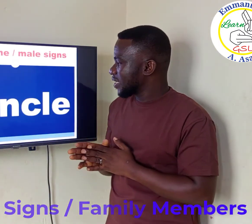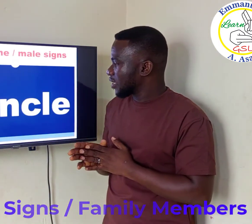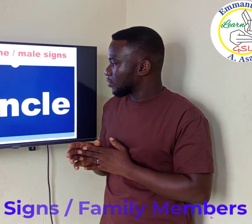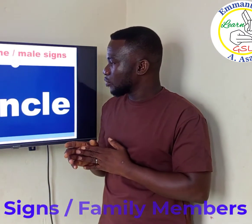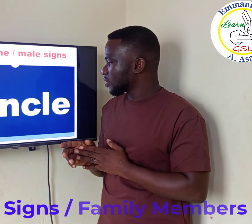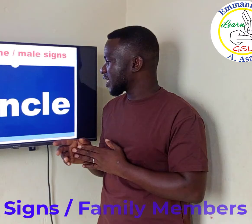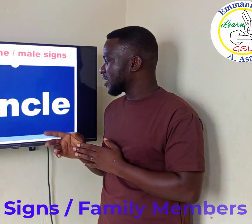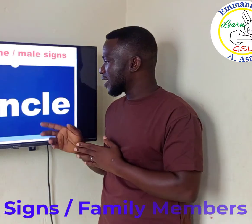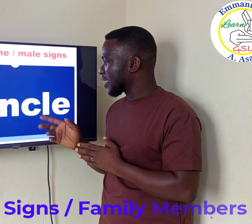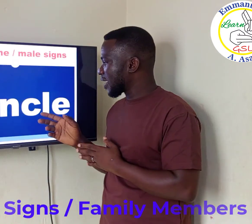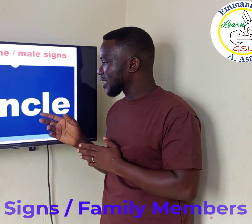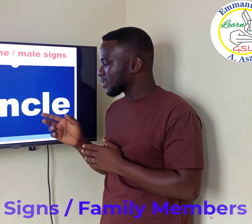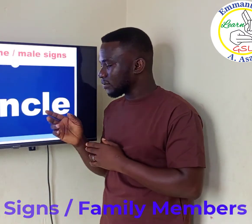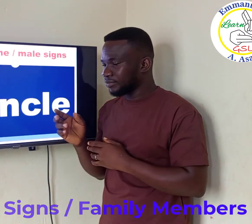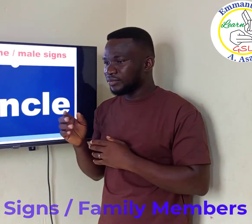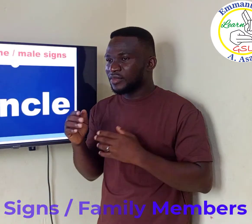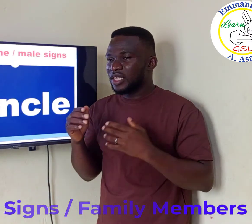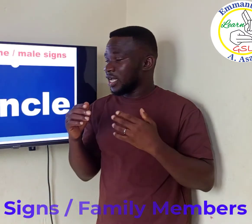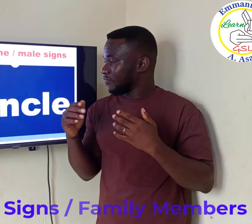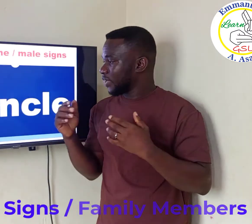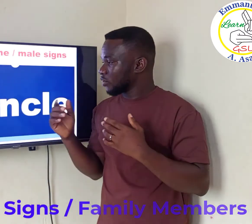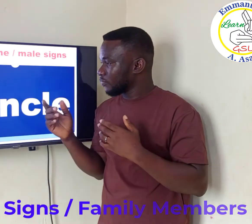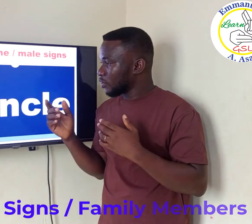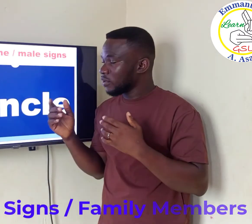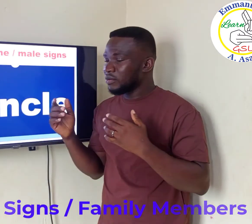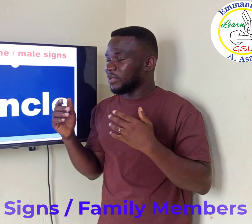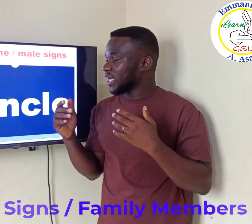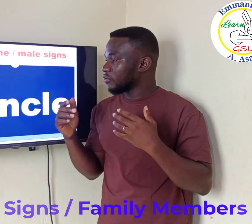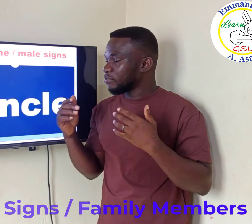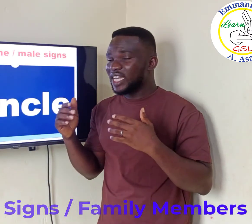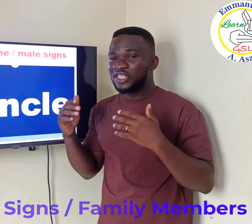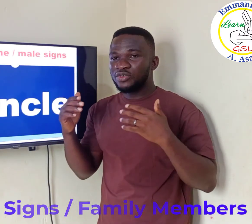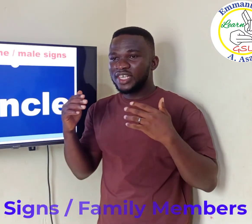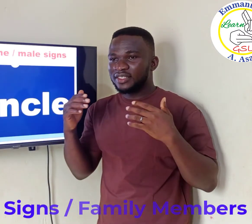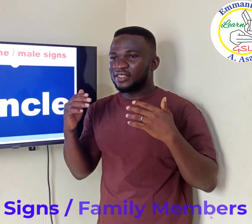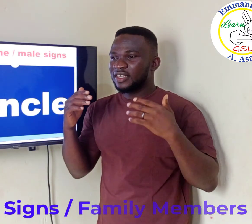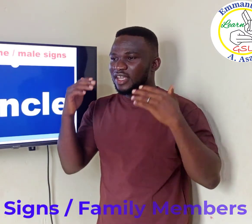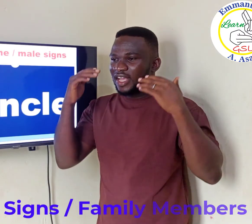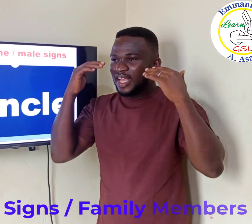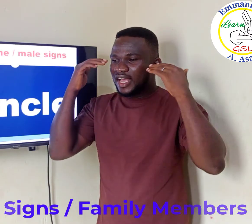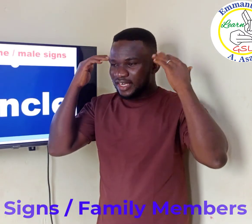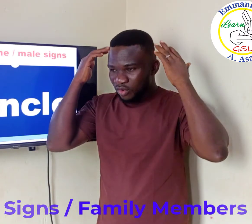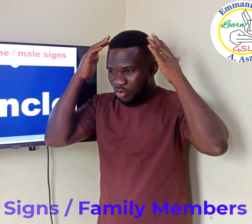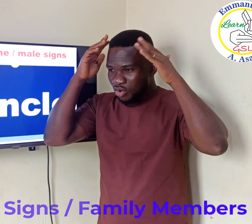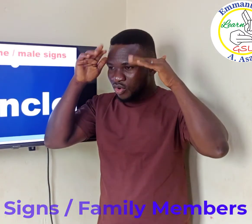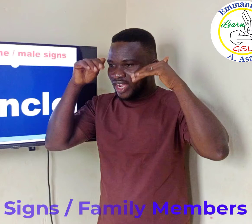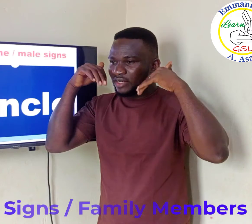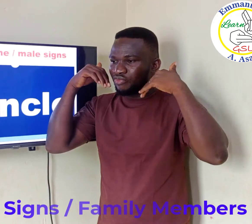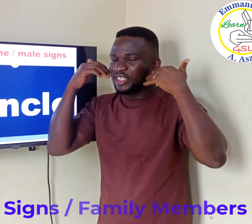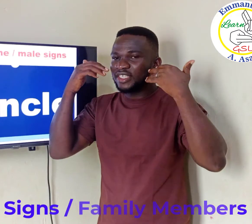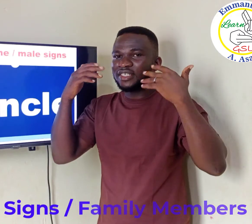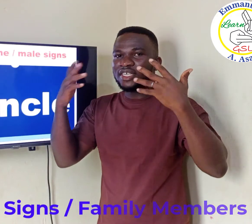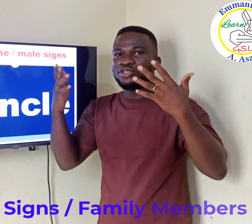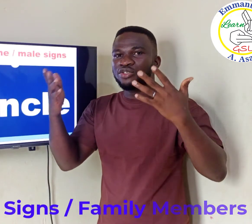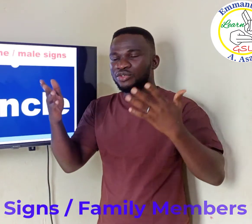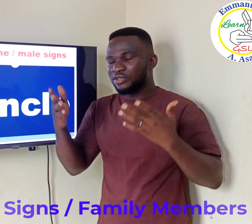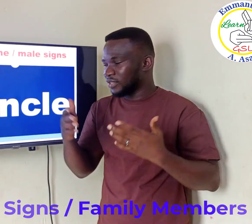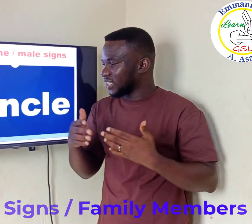Now, to sign uncle, first of all, may I remind you that the whole head region is used to